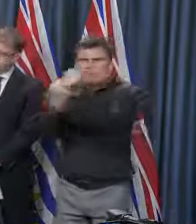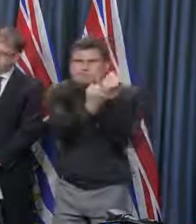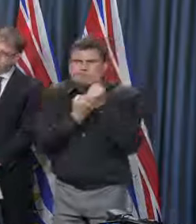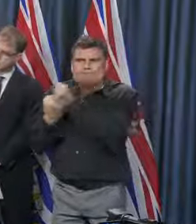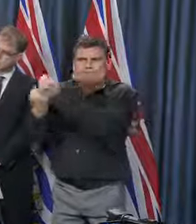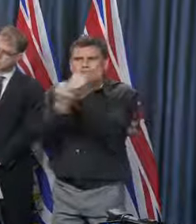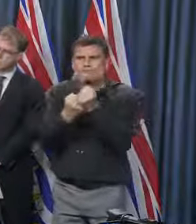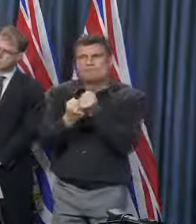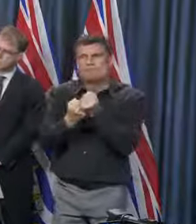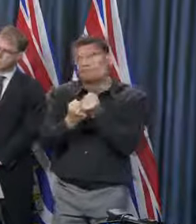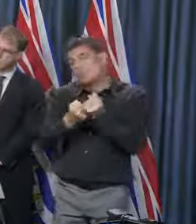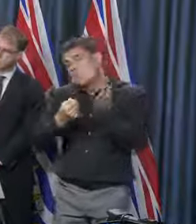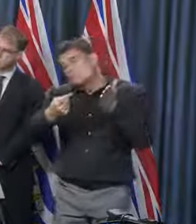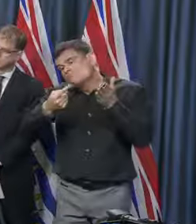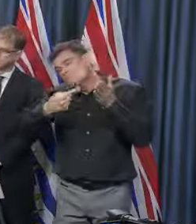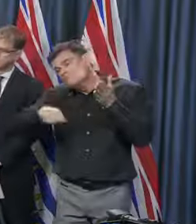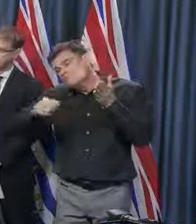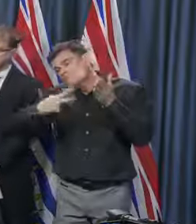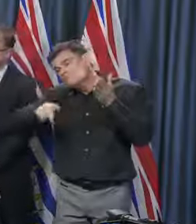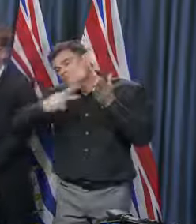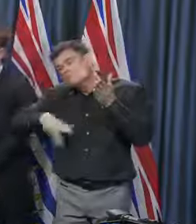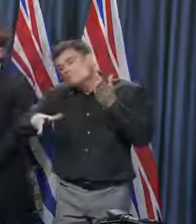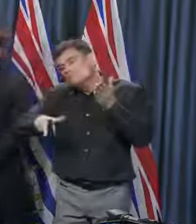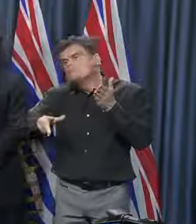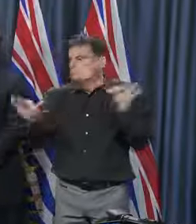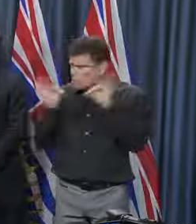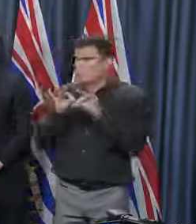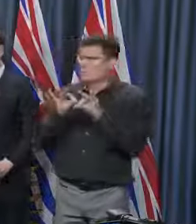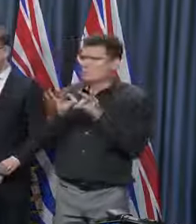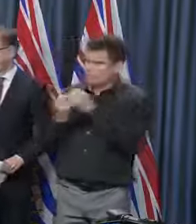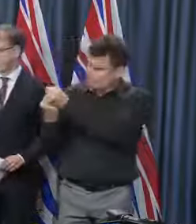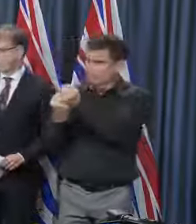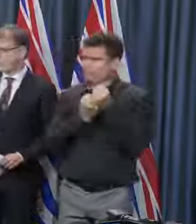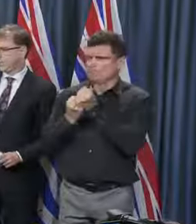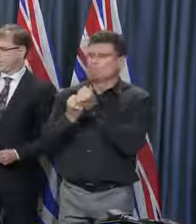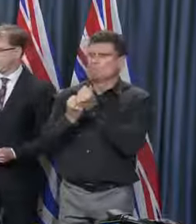keep you updated as we move along this.